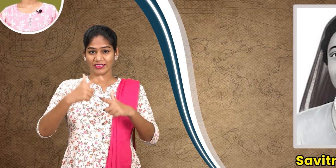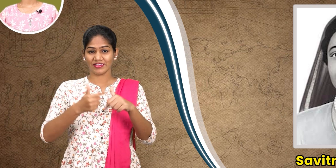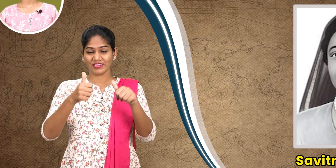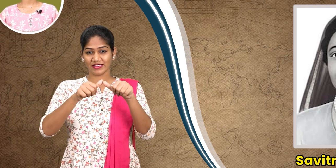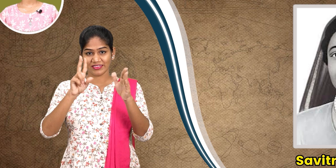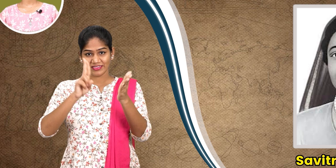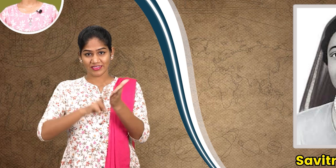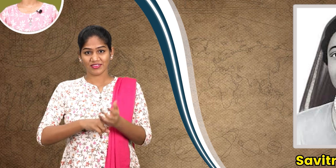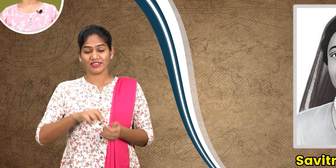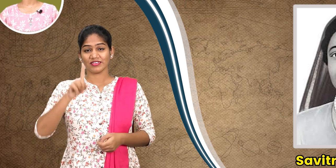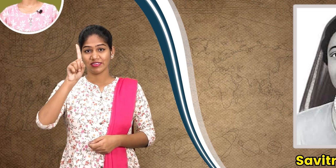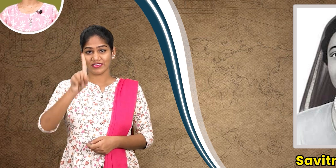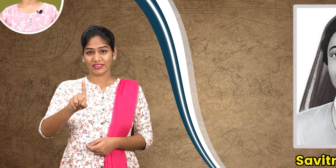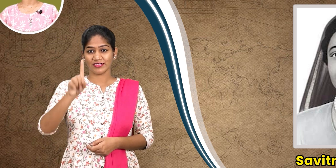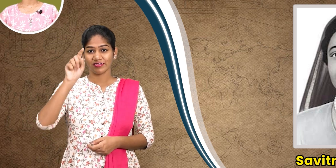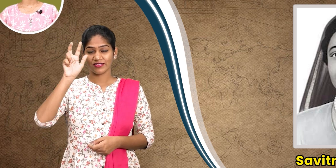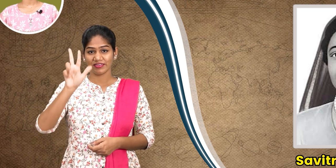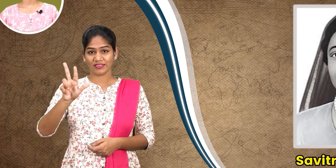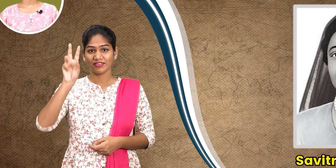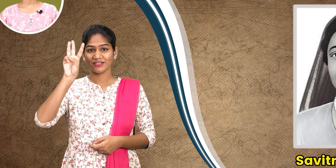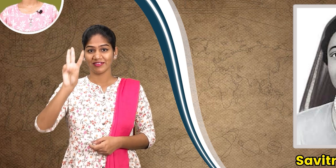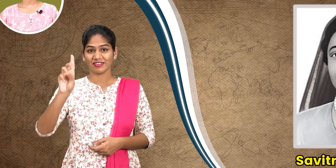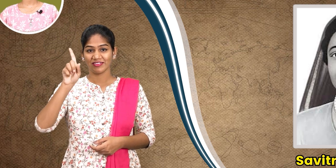1831.